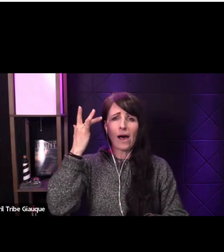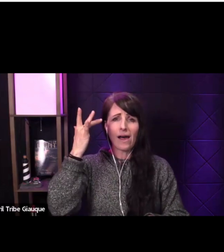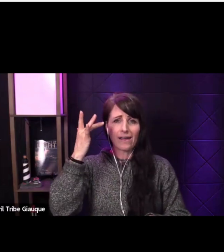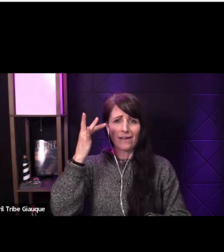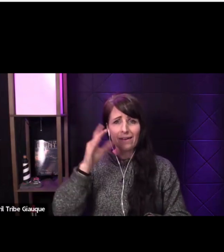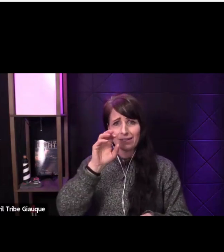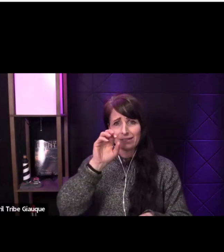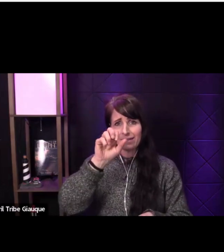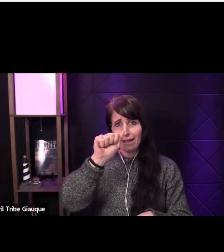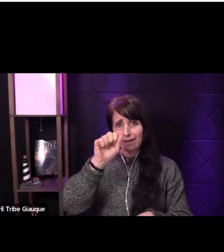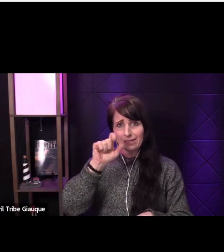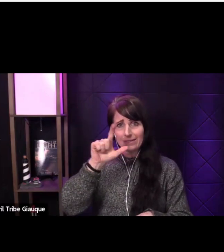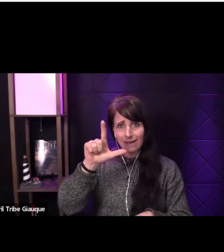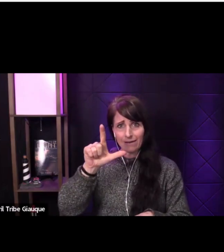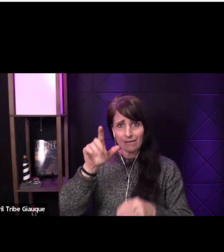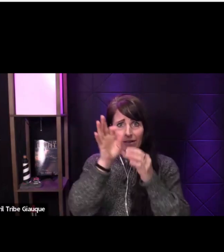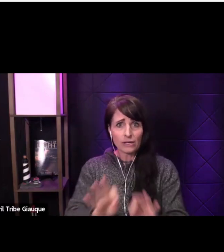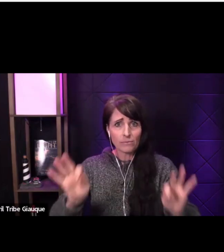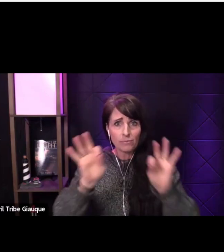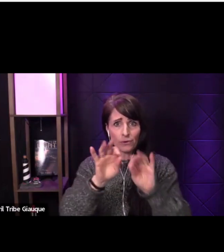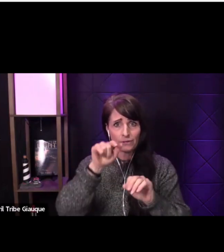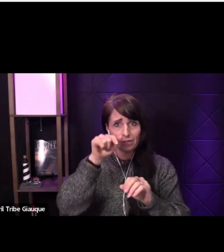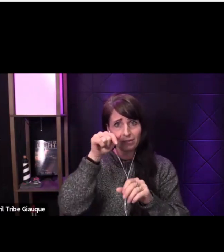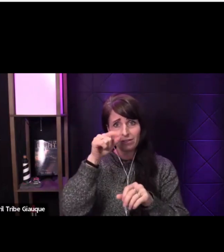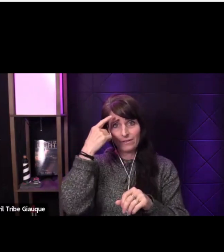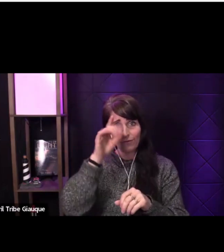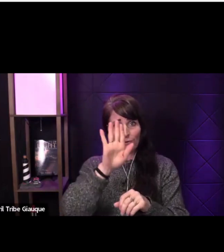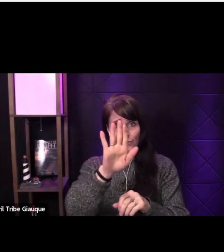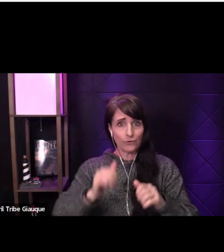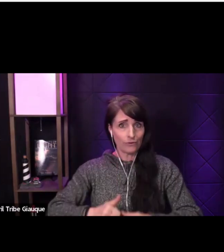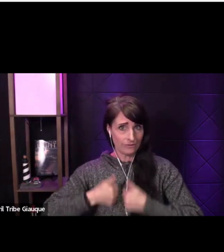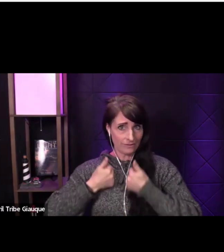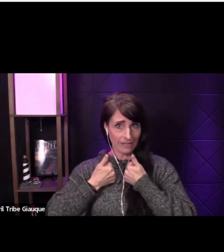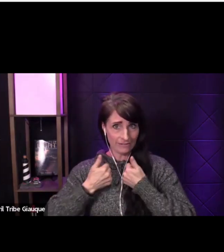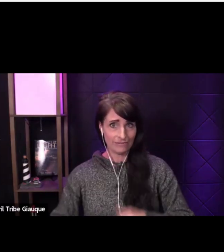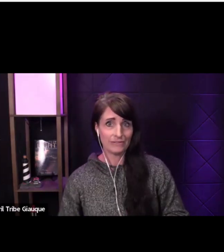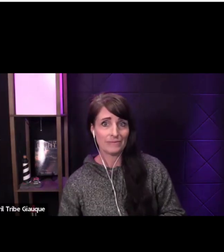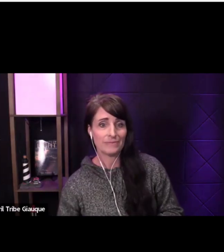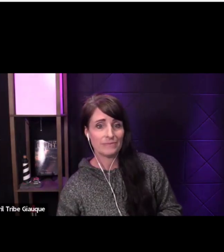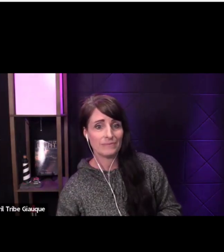why is ASL important for your life?